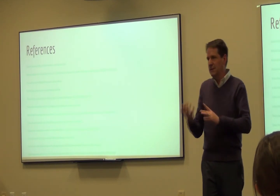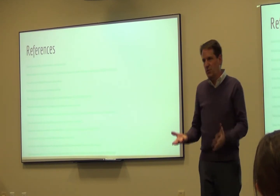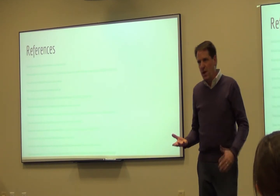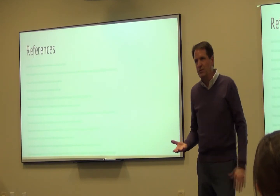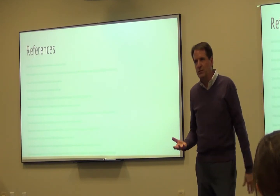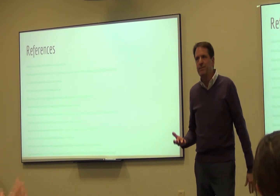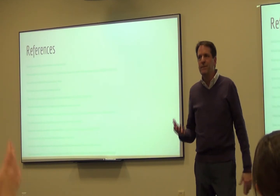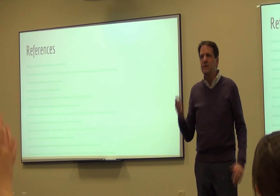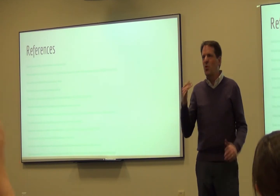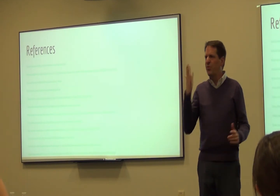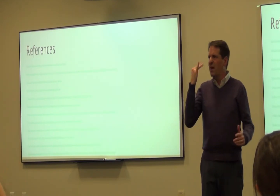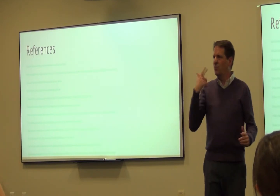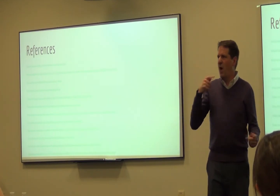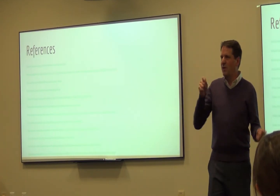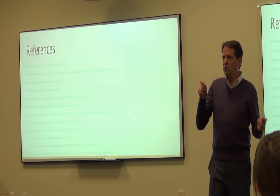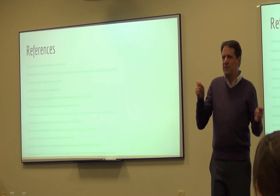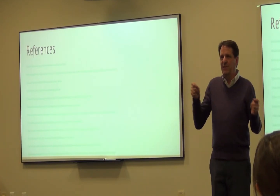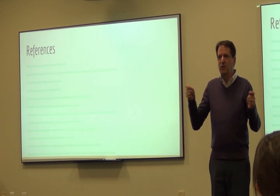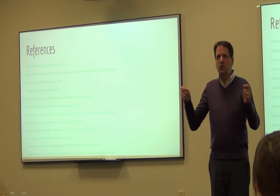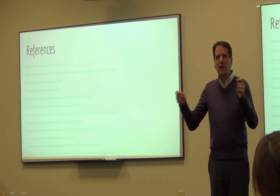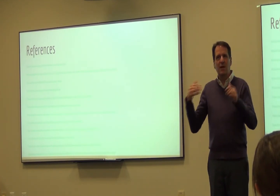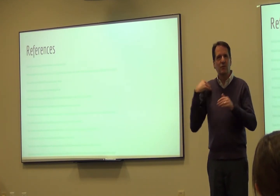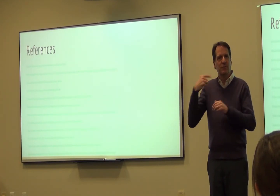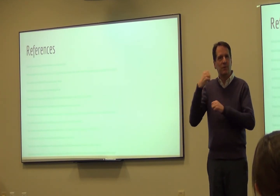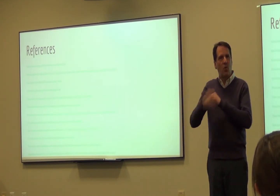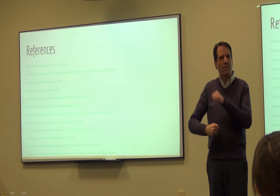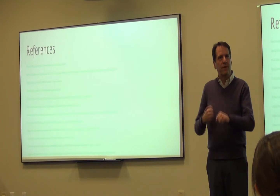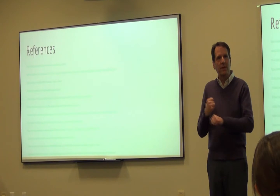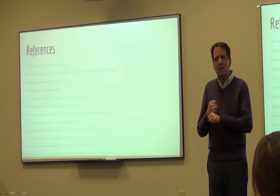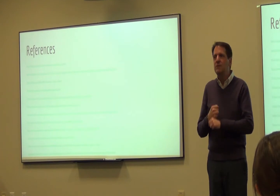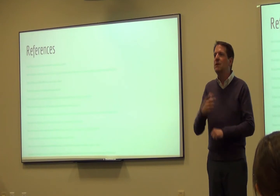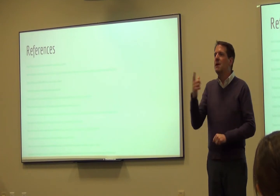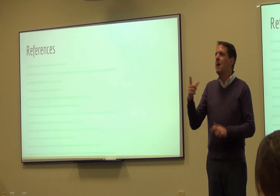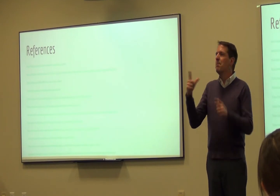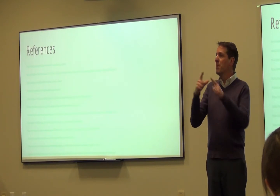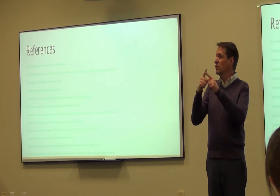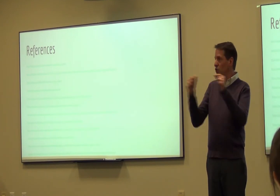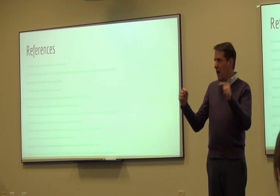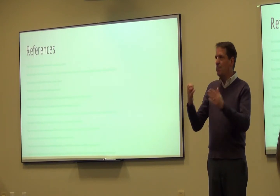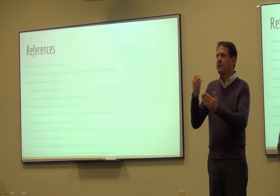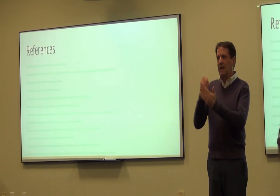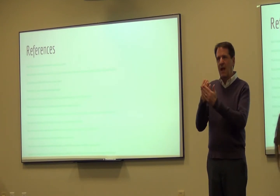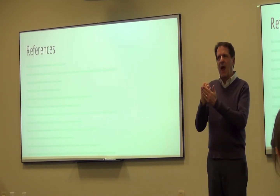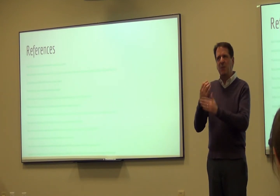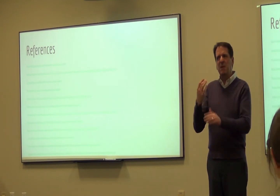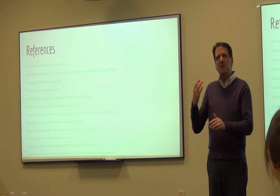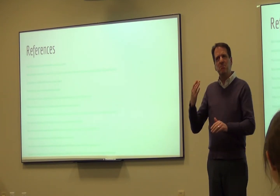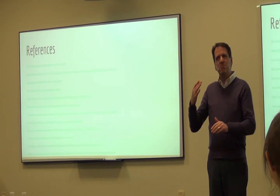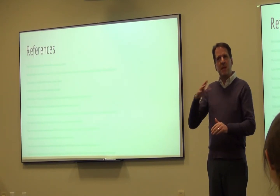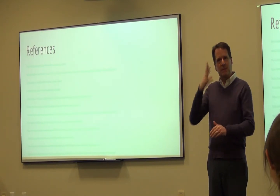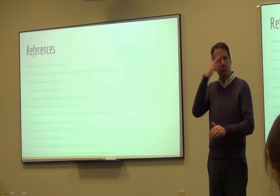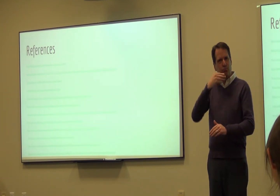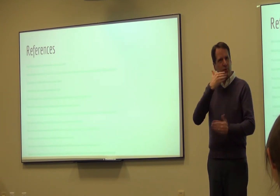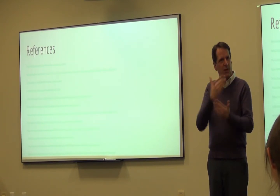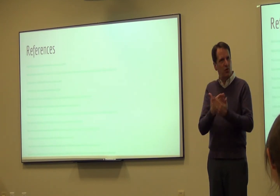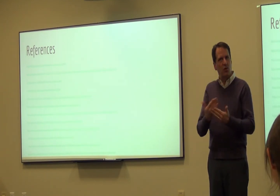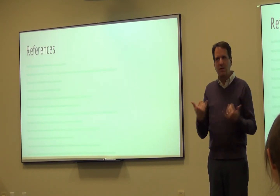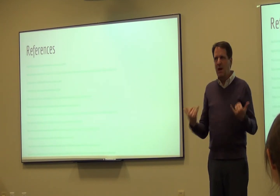reality. So it led to that situation with this now change over the years of identities. And Japan's economy is